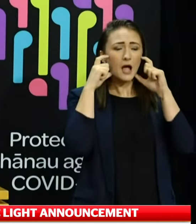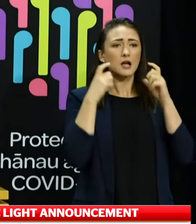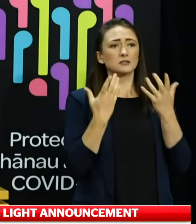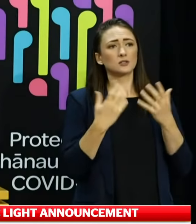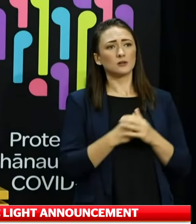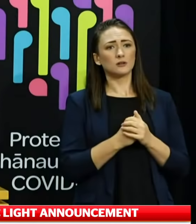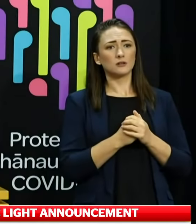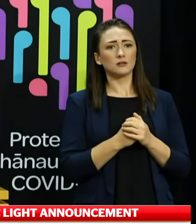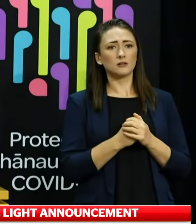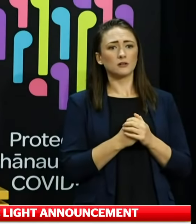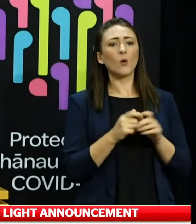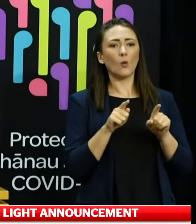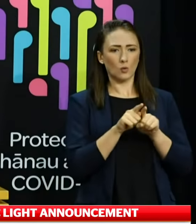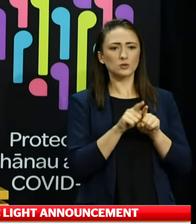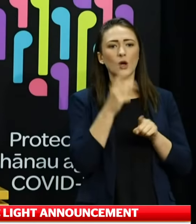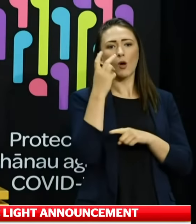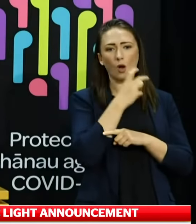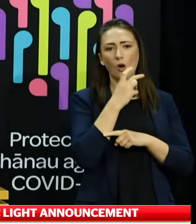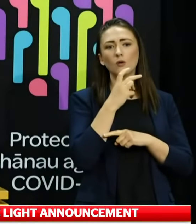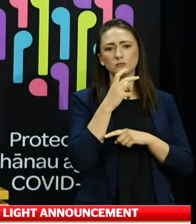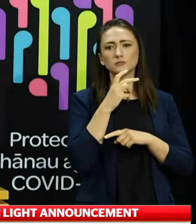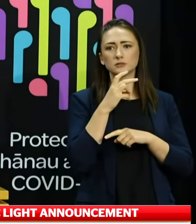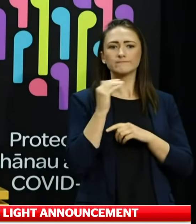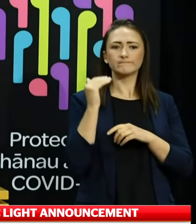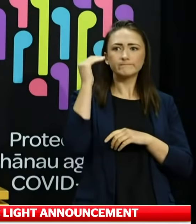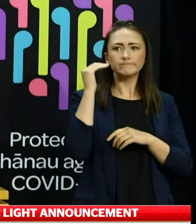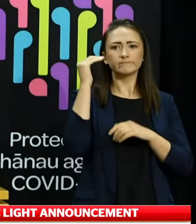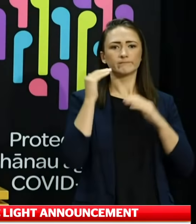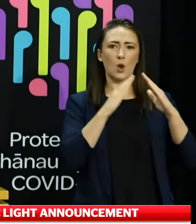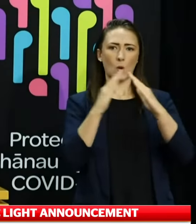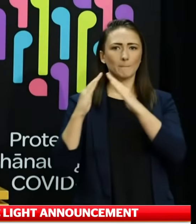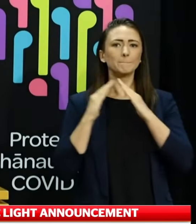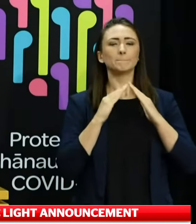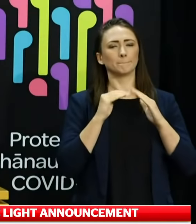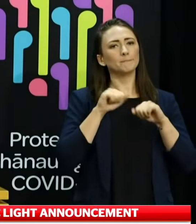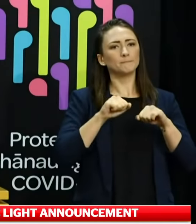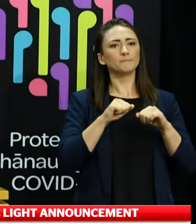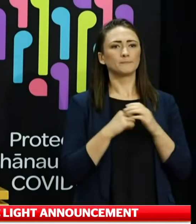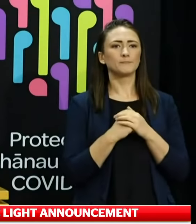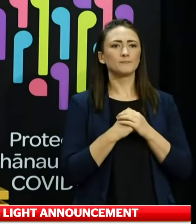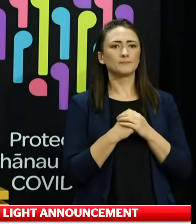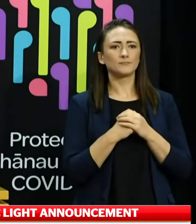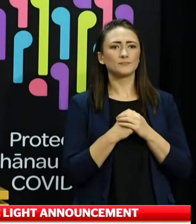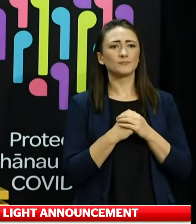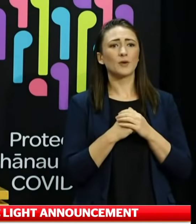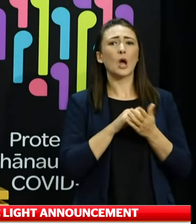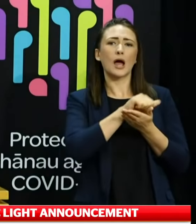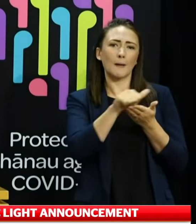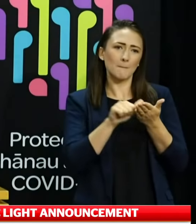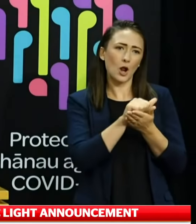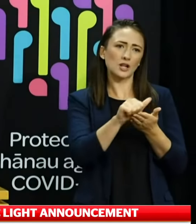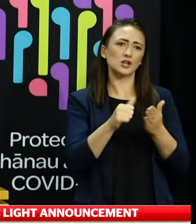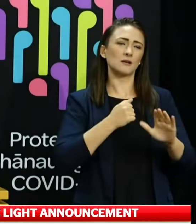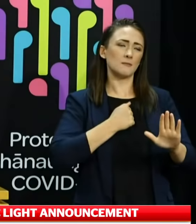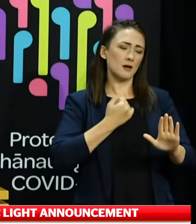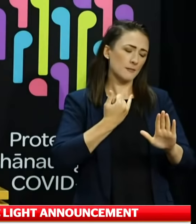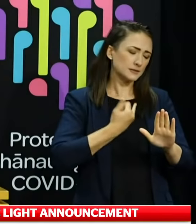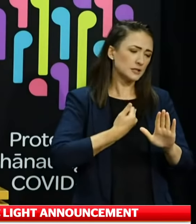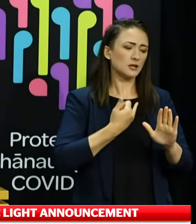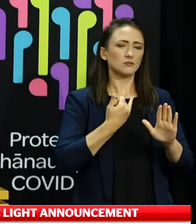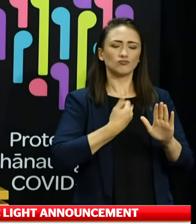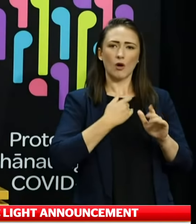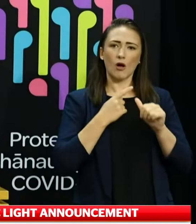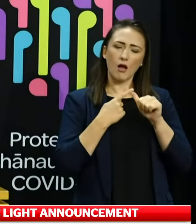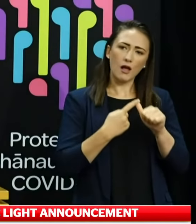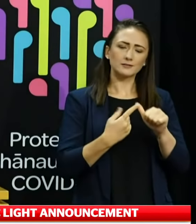Should you be across that data? Look, I just had a bit of a mind blank there, so I do apologise. That is my mistake. I will own that one. There's